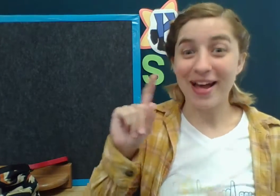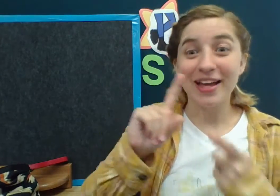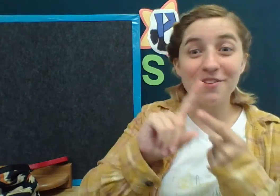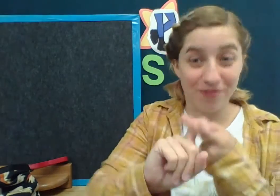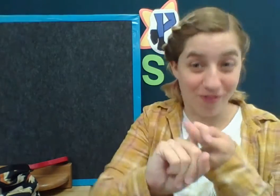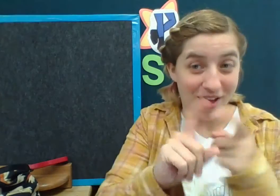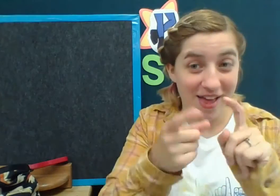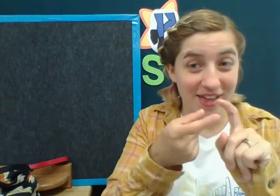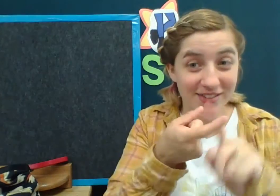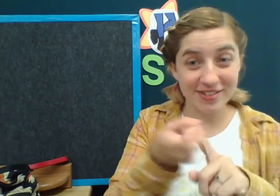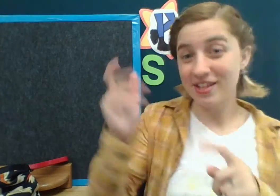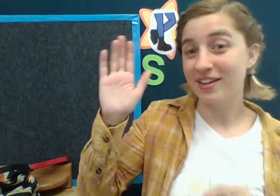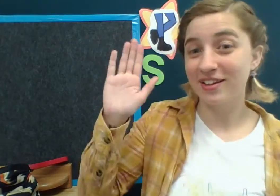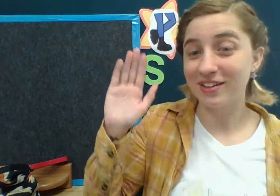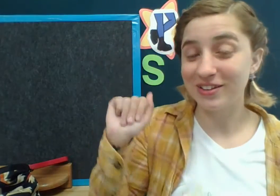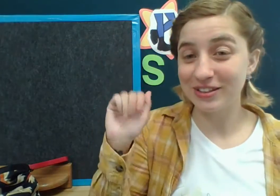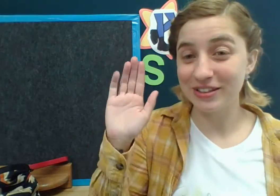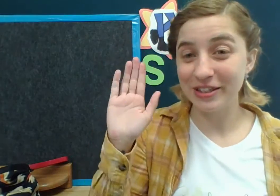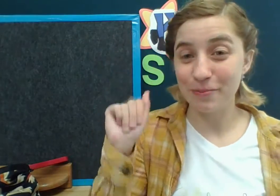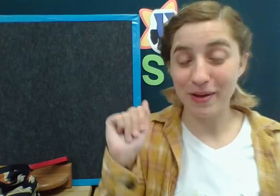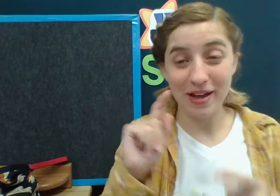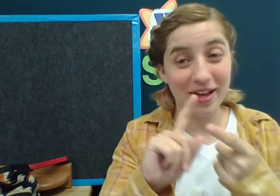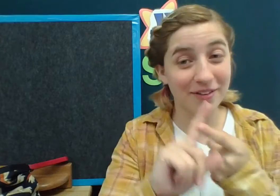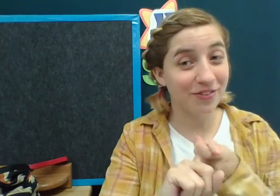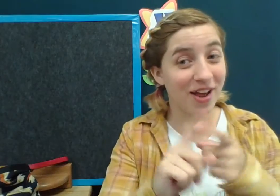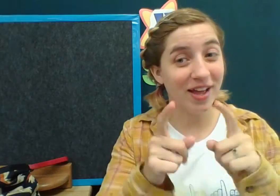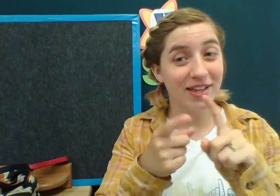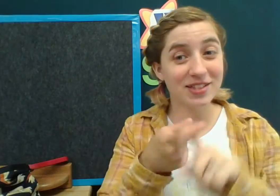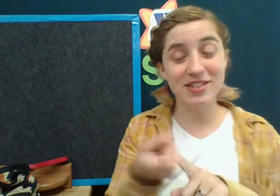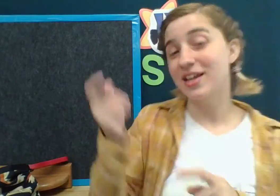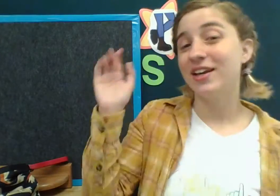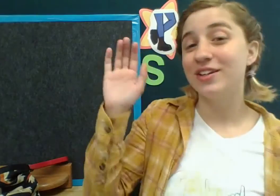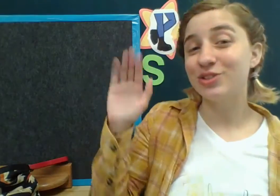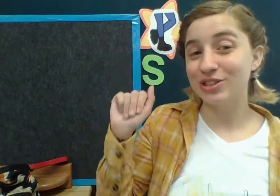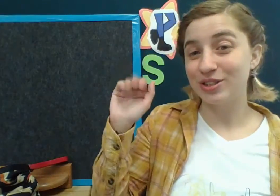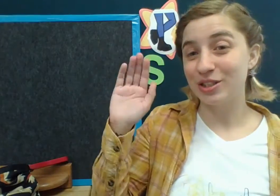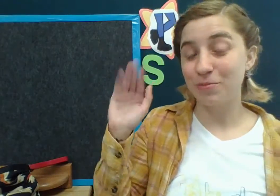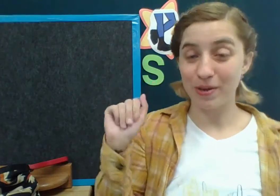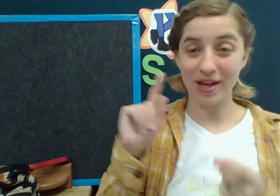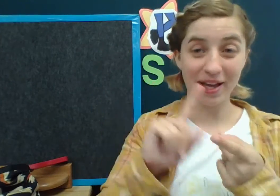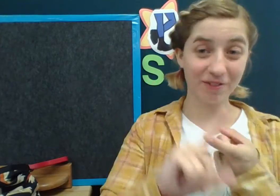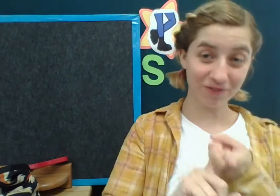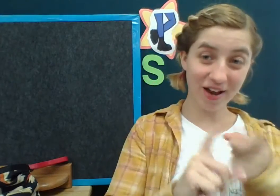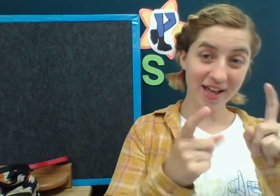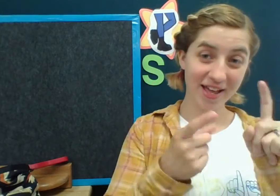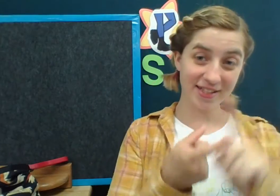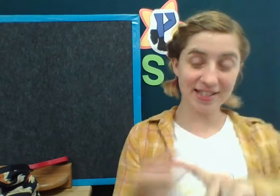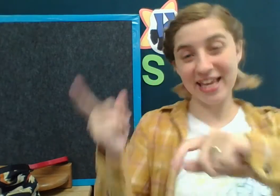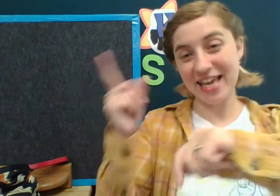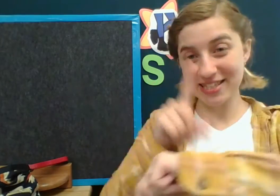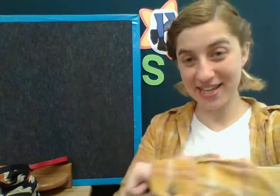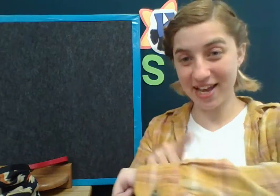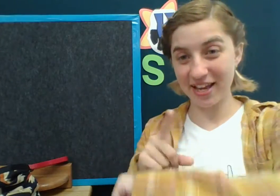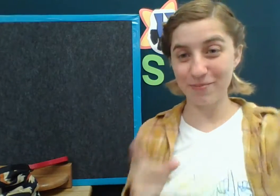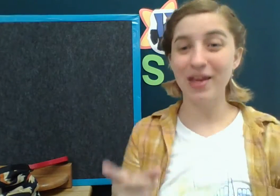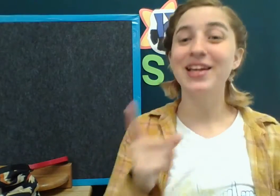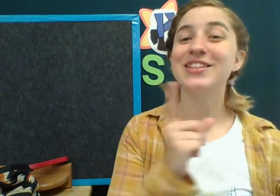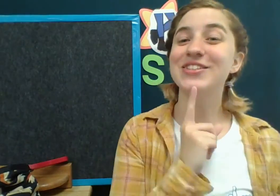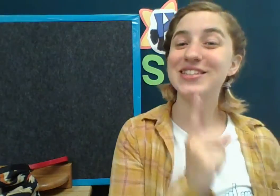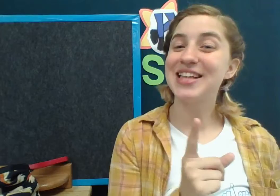Goodbye, friends. Goodbye, friends. Goodbye, friends. It's time to